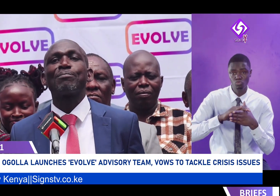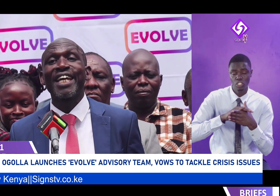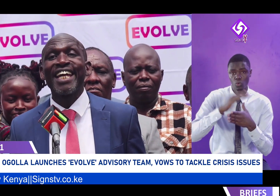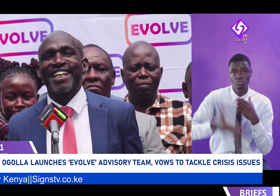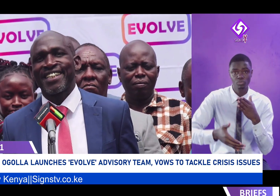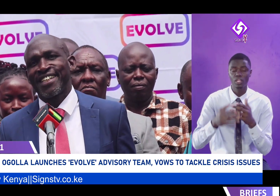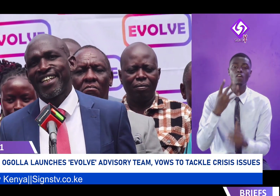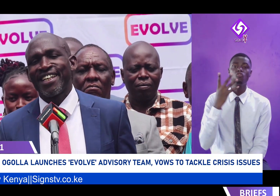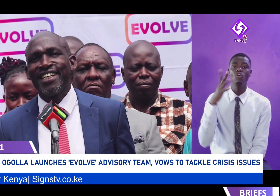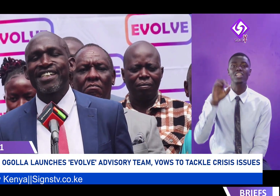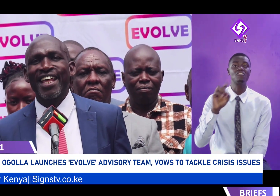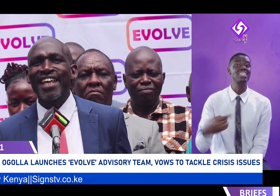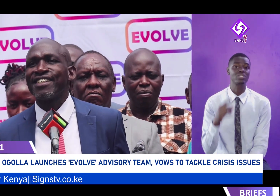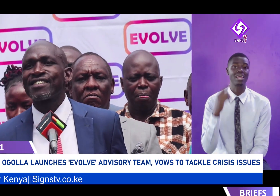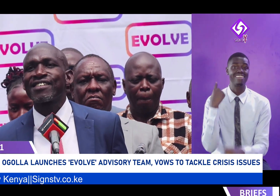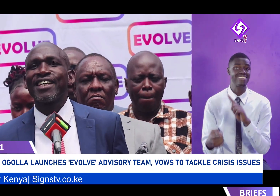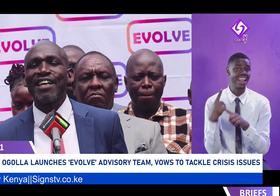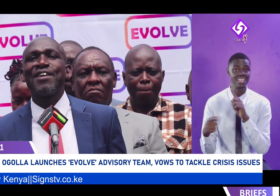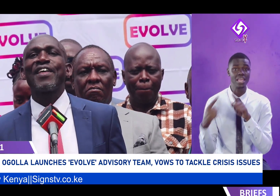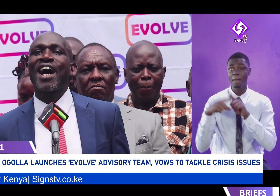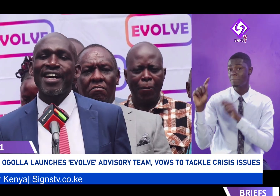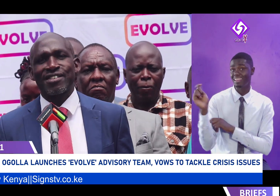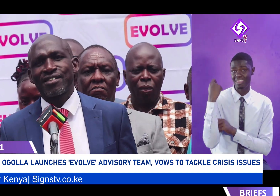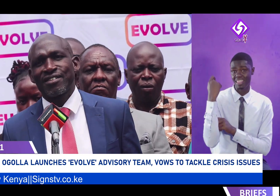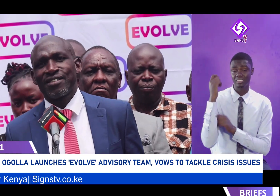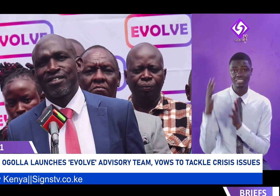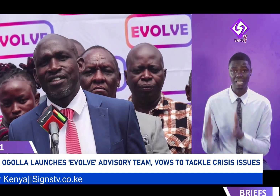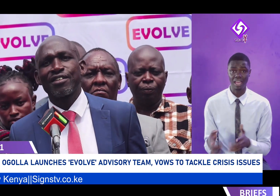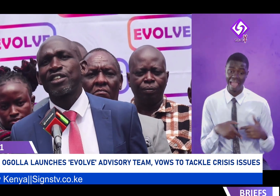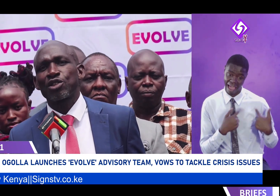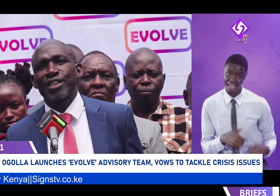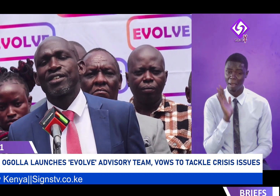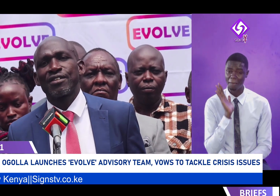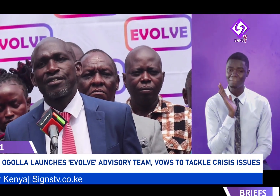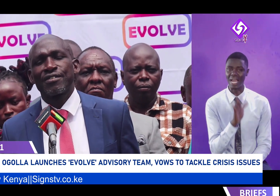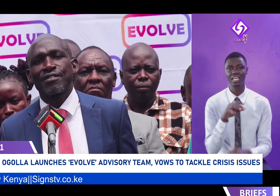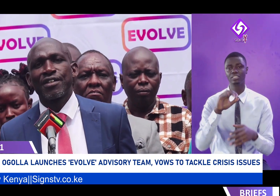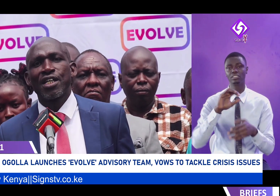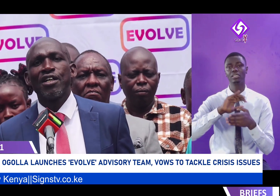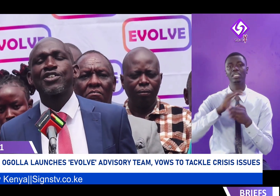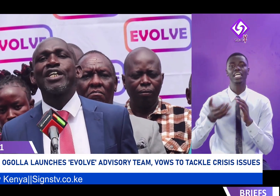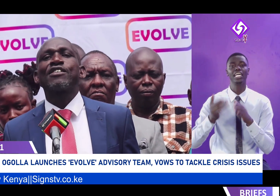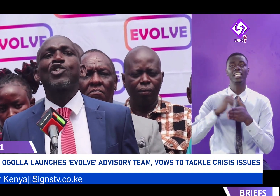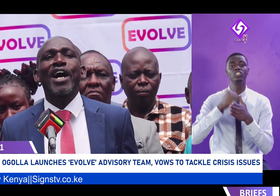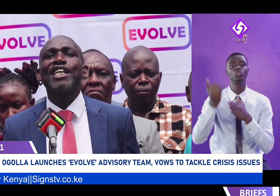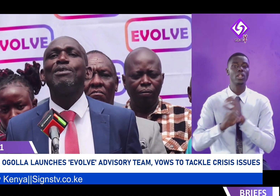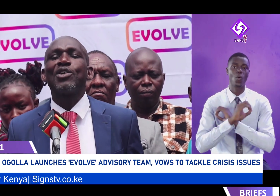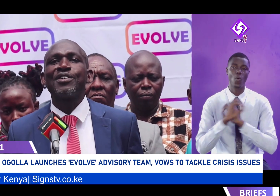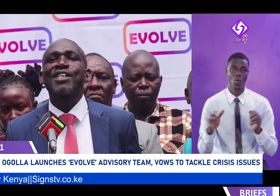per year. Yet Kenyans, even their heart is not insured. So it's not working because